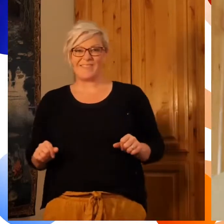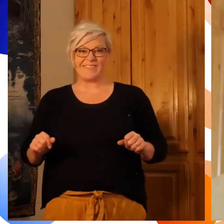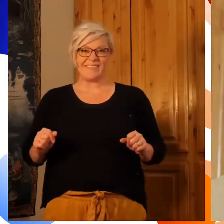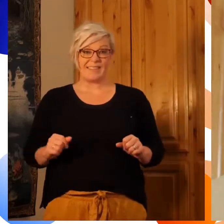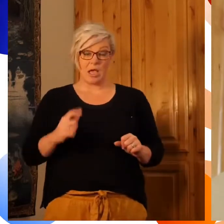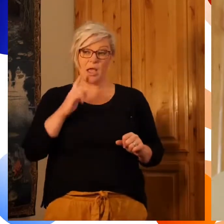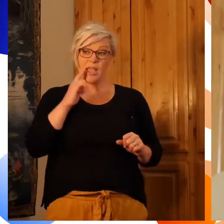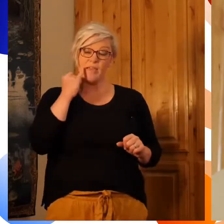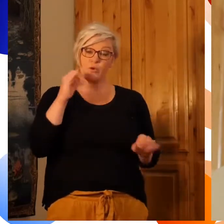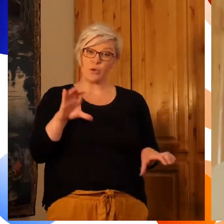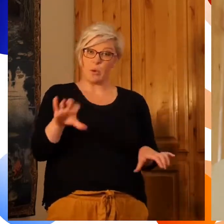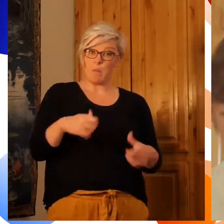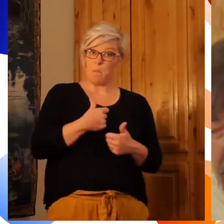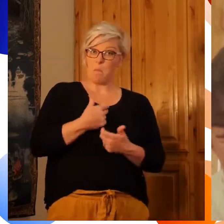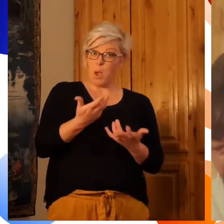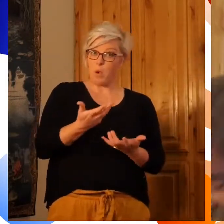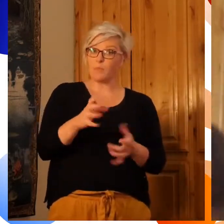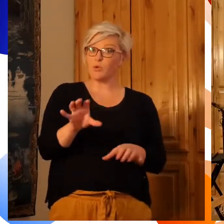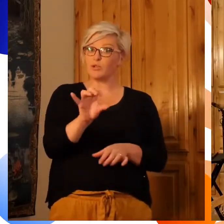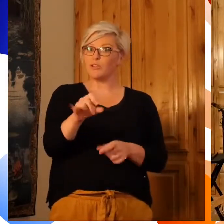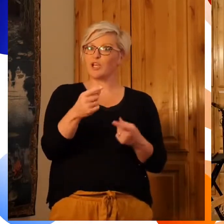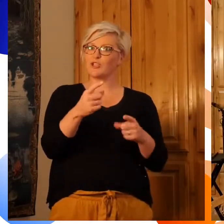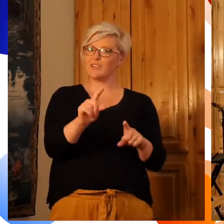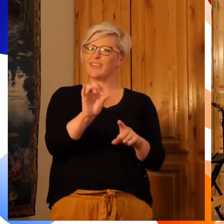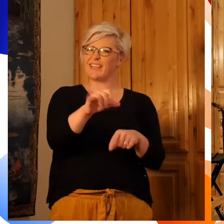that during the ceilidh. It's a celebration.